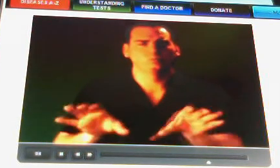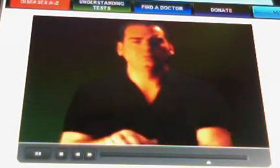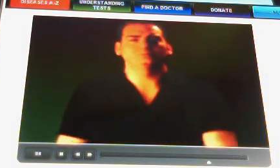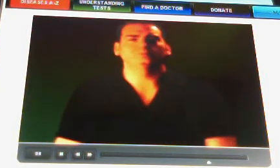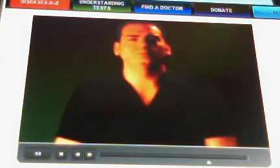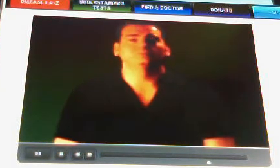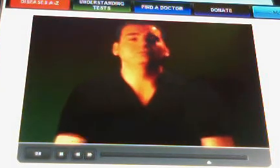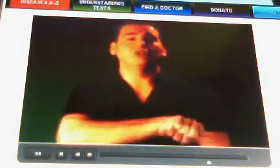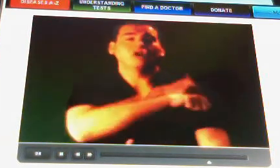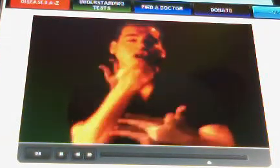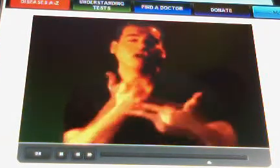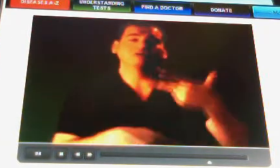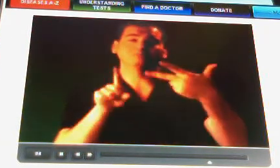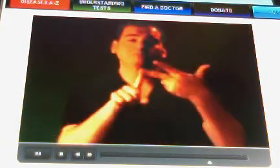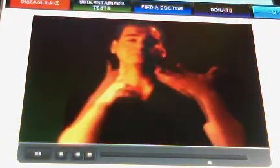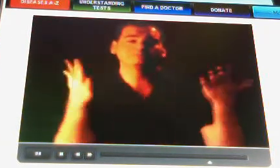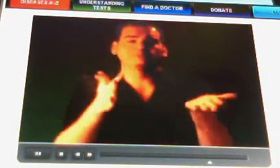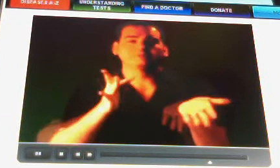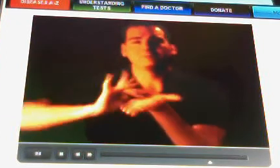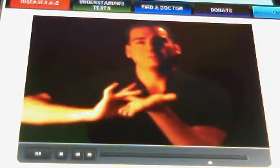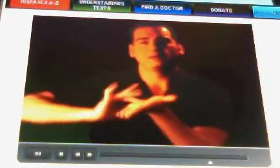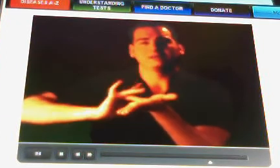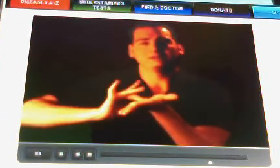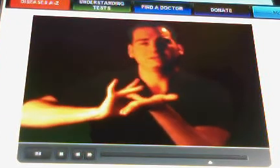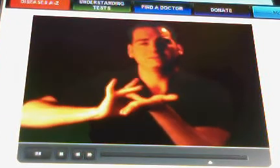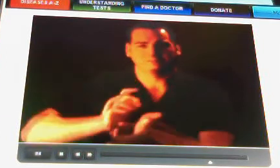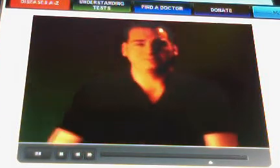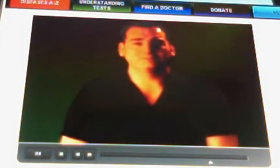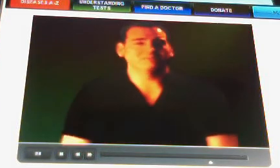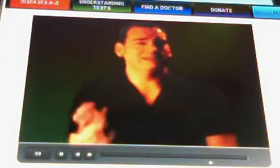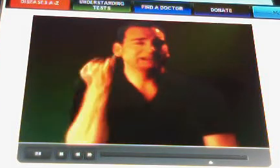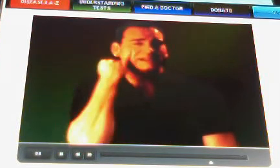Ask your doctor about what exercises might be good for you to do.